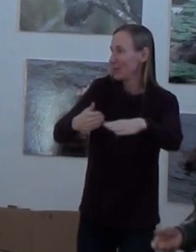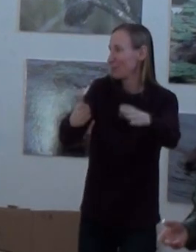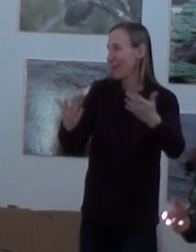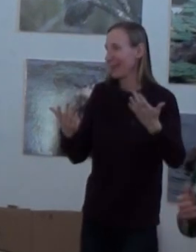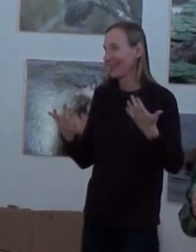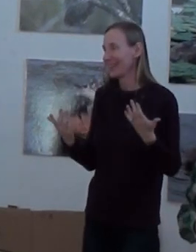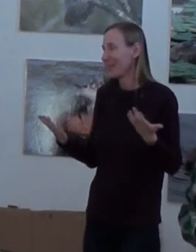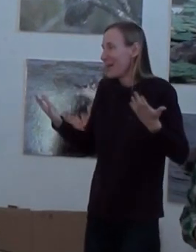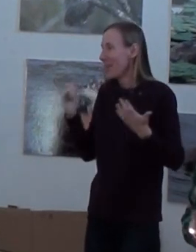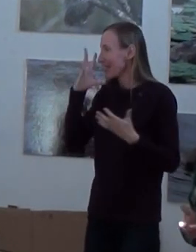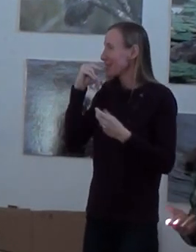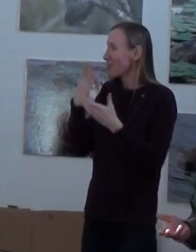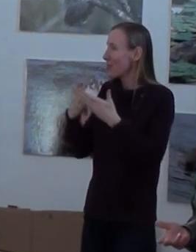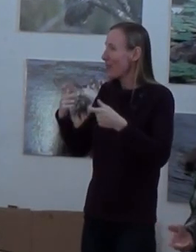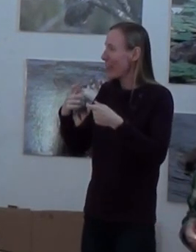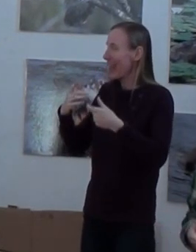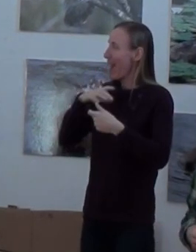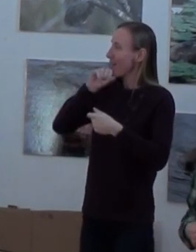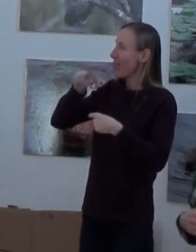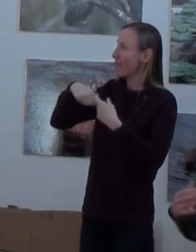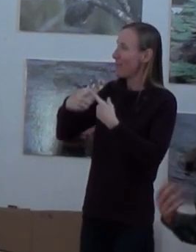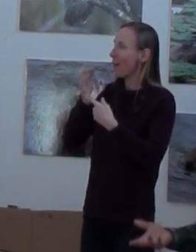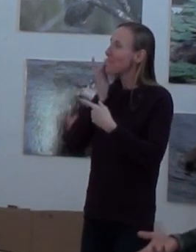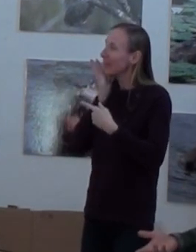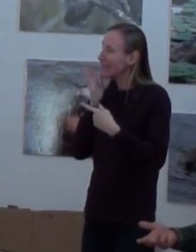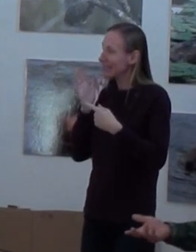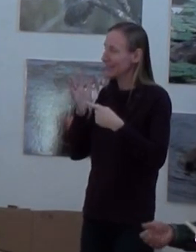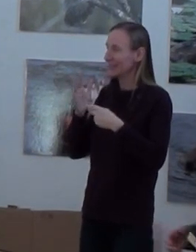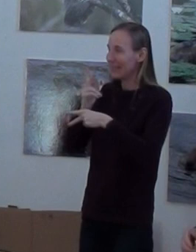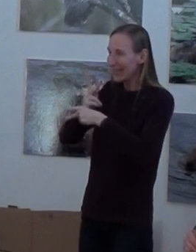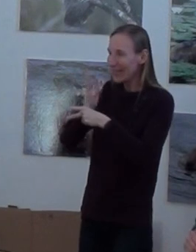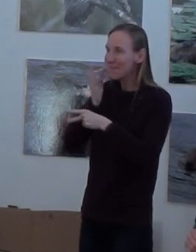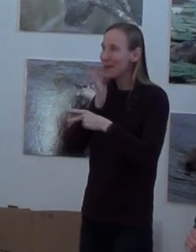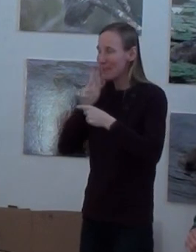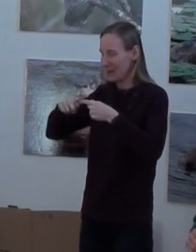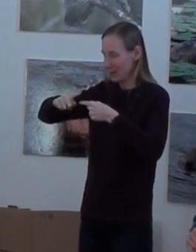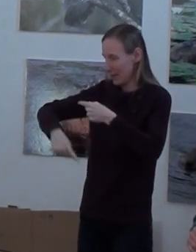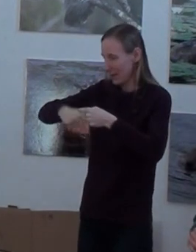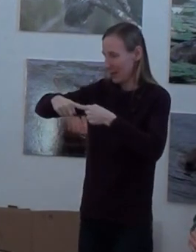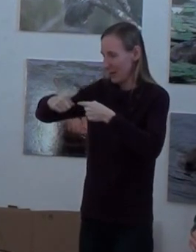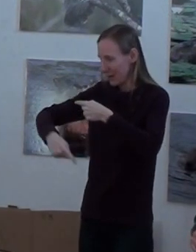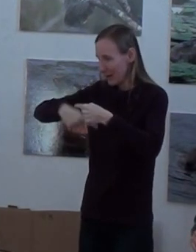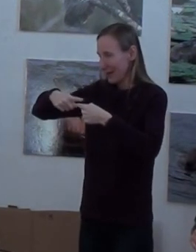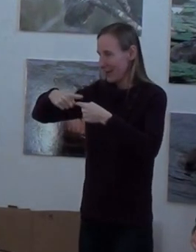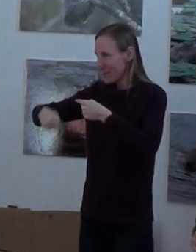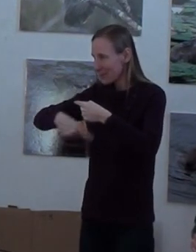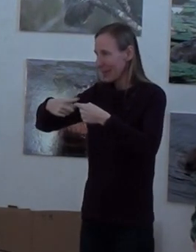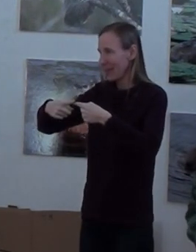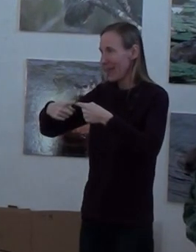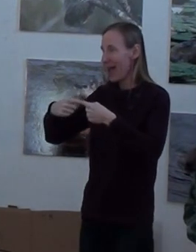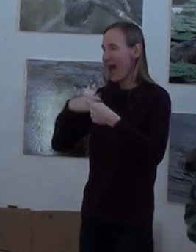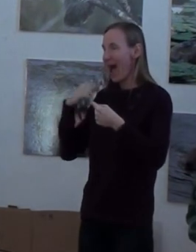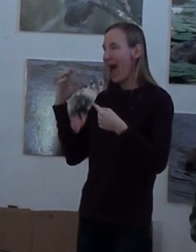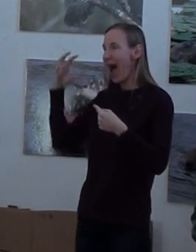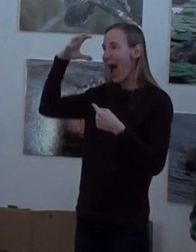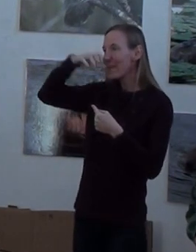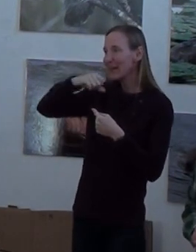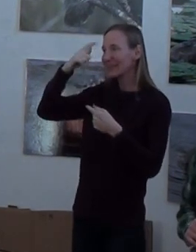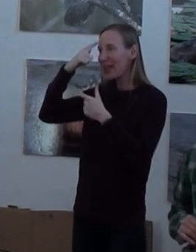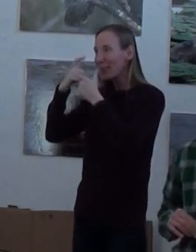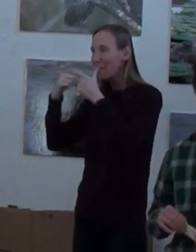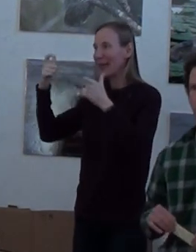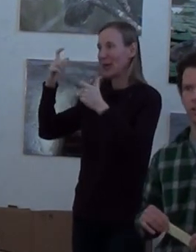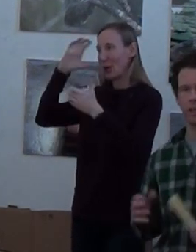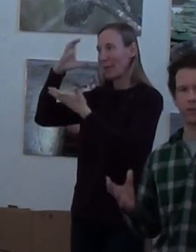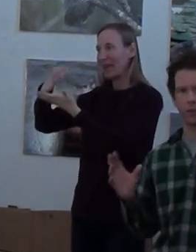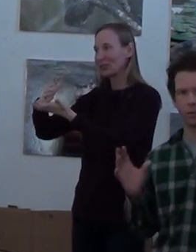things I love about bees and beekeeping and being, you know, working in nature is I always underestimate the vigor, the productivity, and